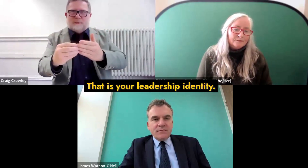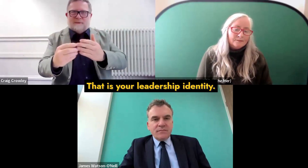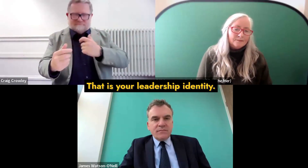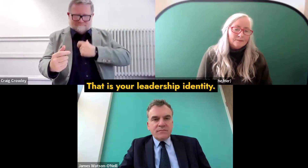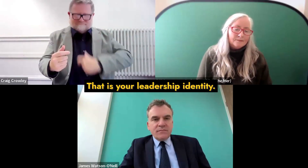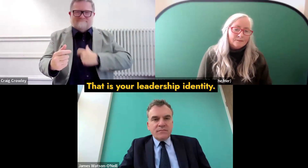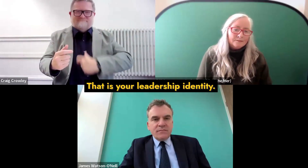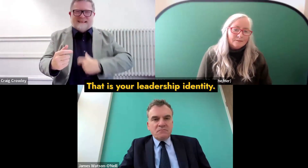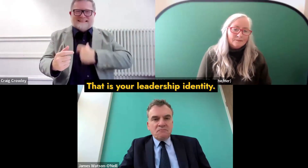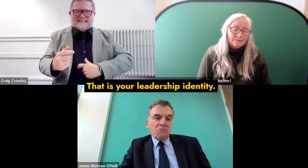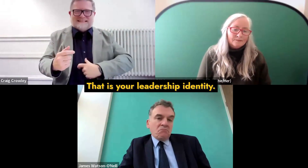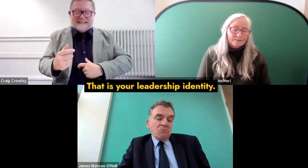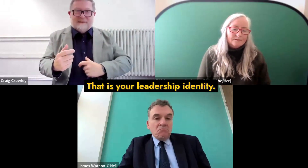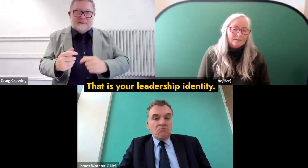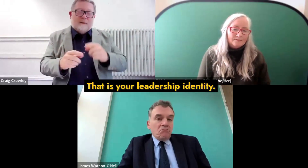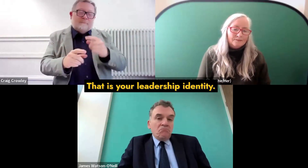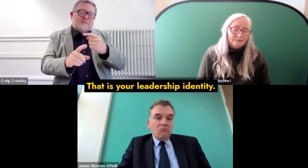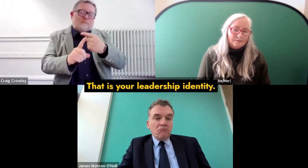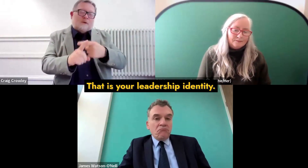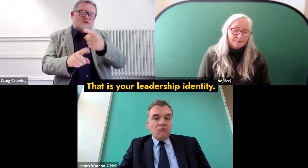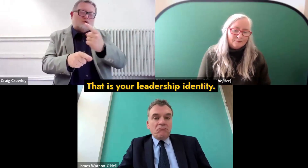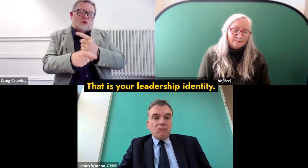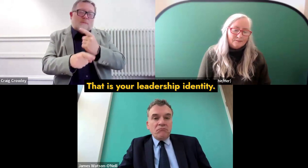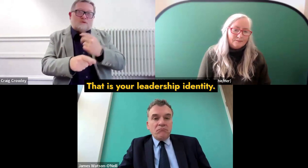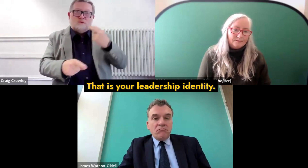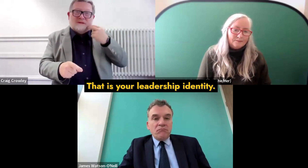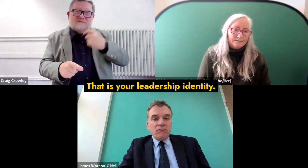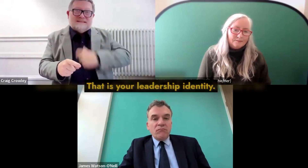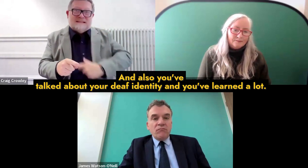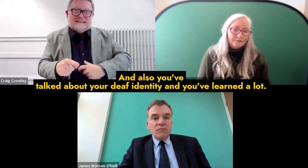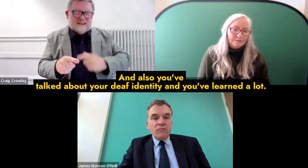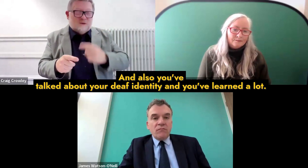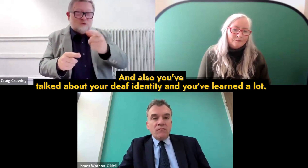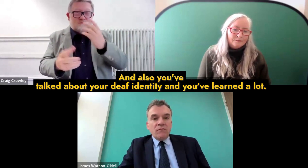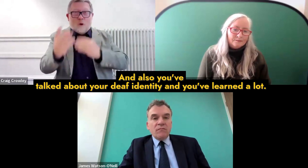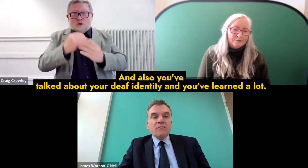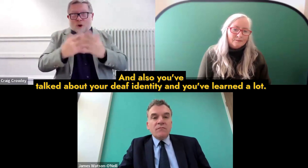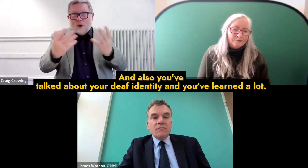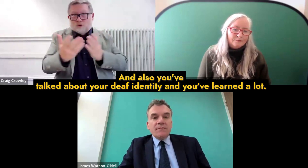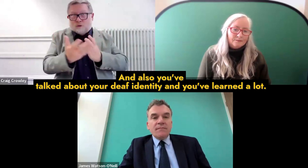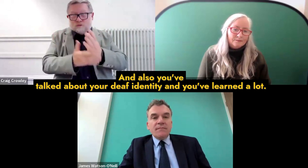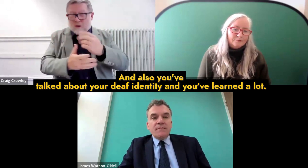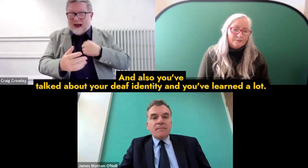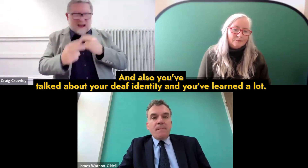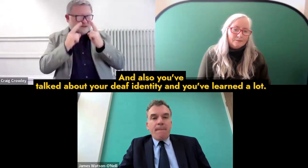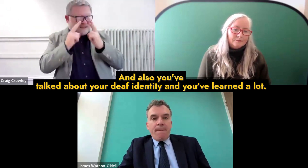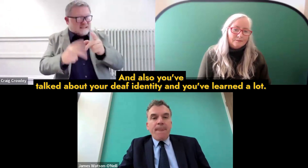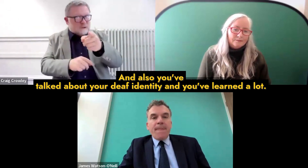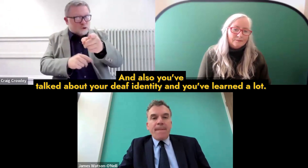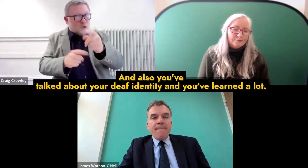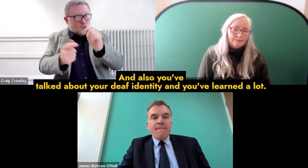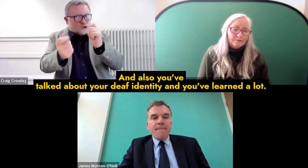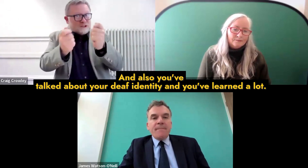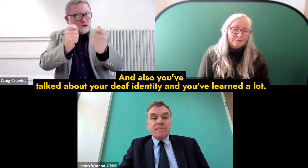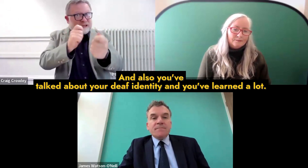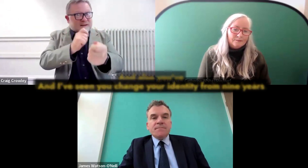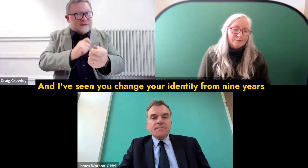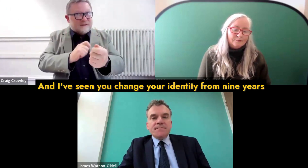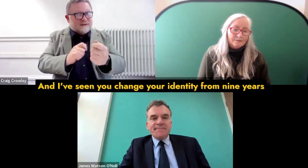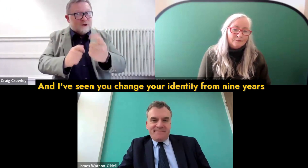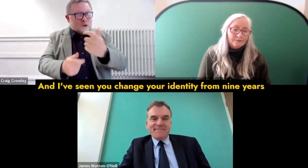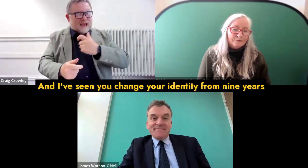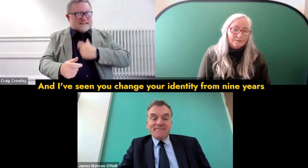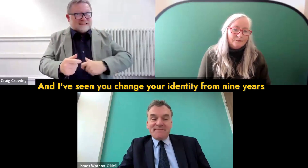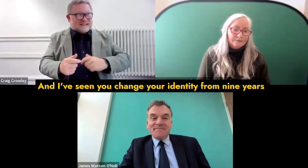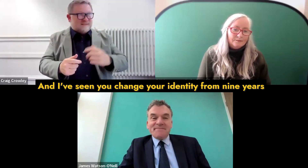That is your leadership identity. And also you've talked about your deaf identity and you've learned a lot. And